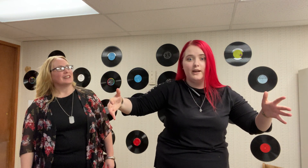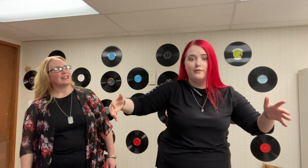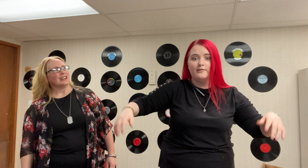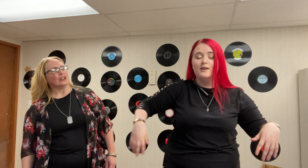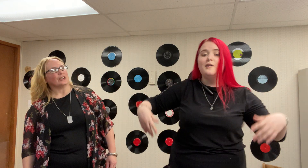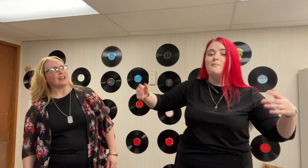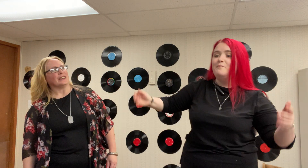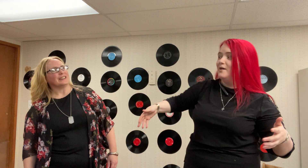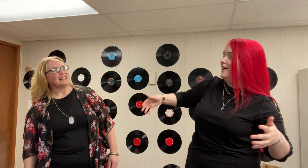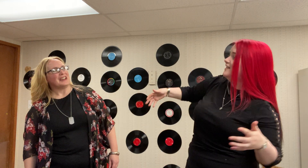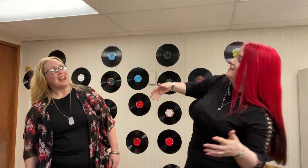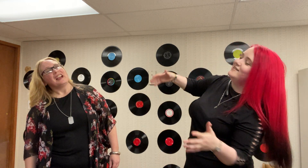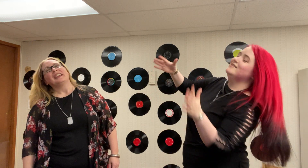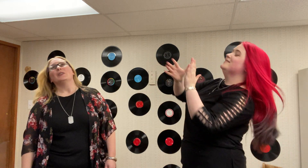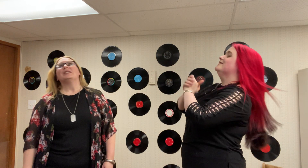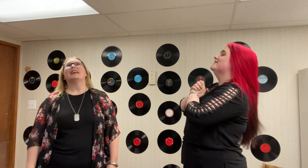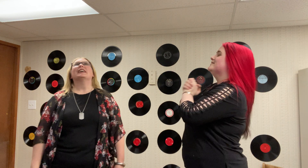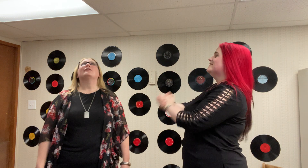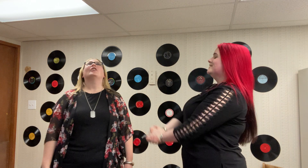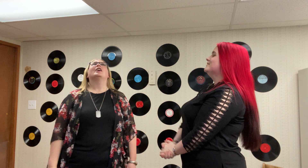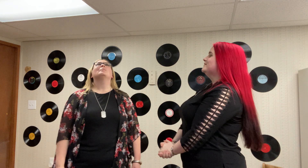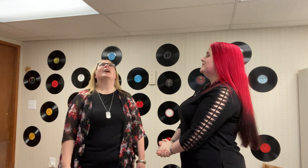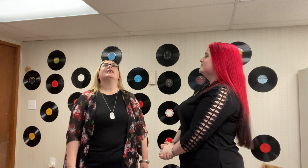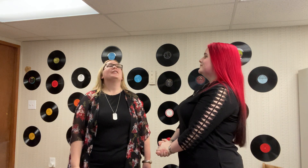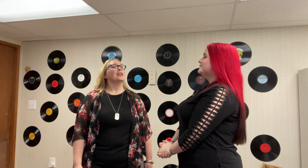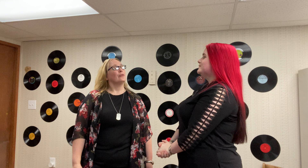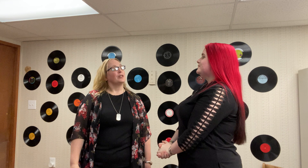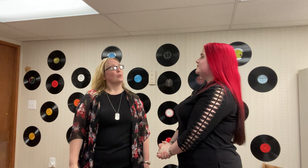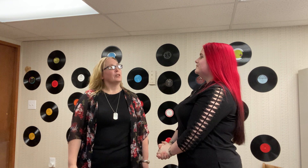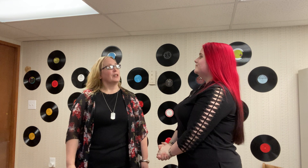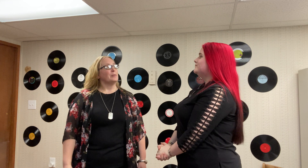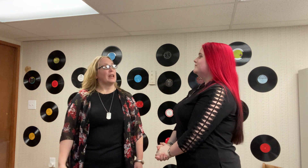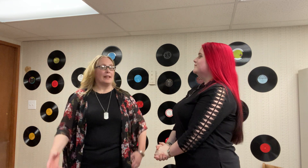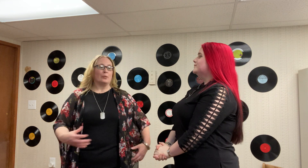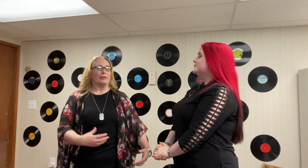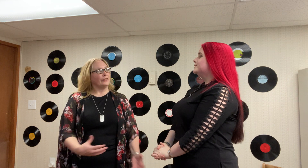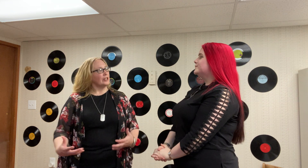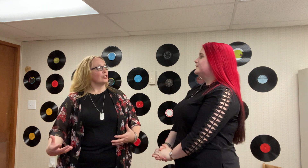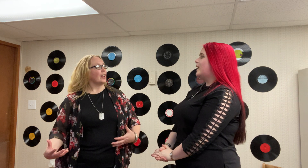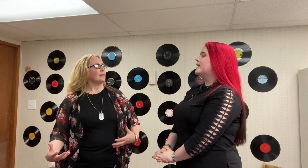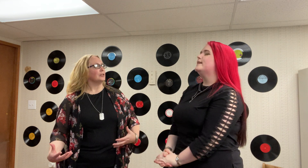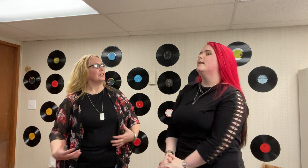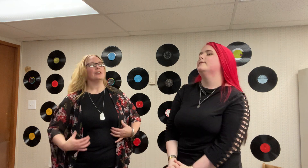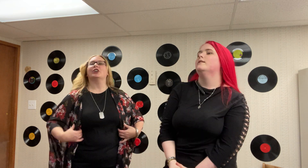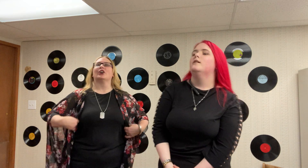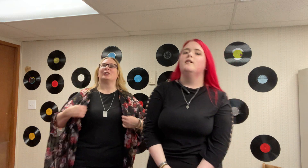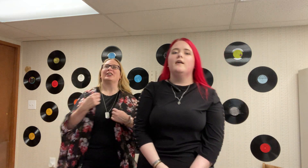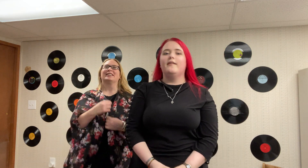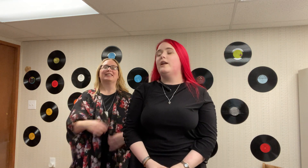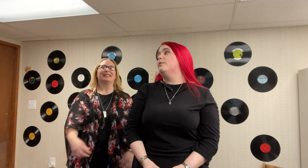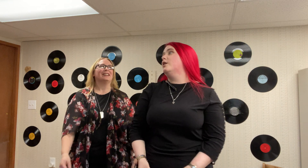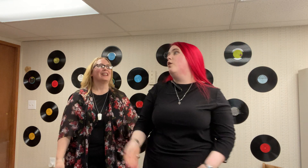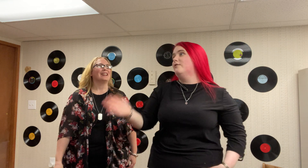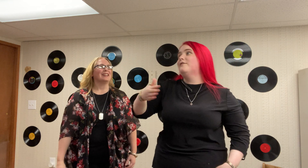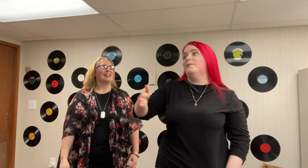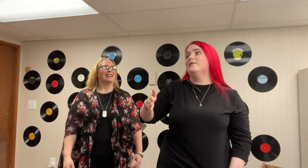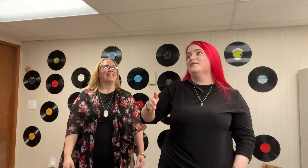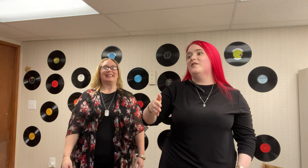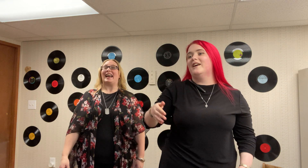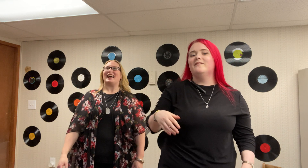letters. Okay. But Can we take it from I think of what the world can be, and then we'll finish it up? yes. Cool. And then I want to go over it from the start again. Yes,